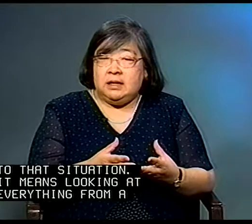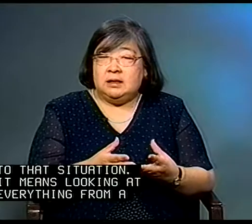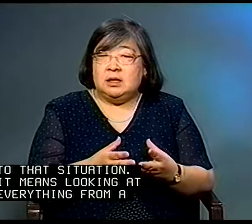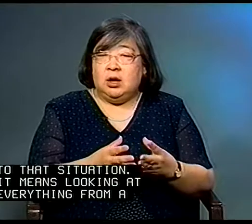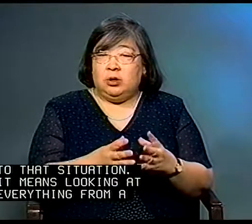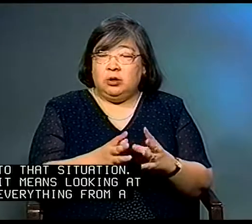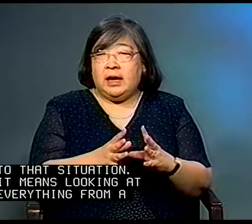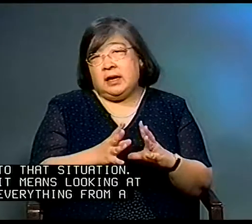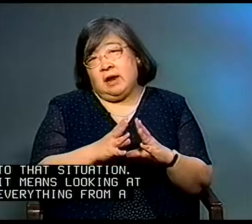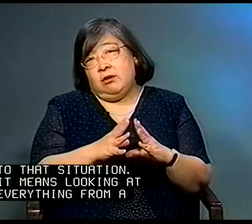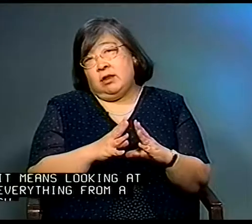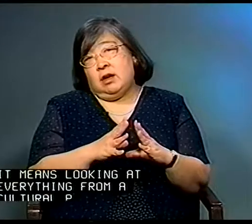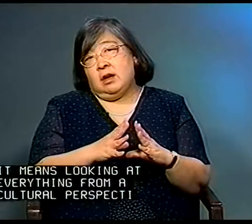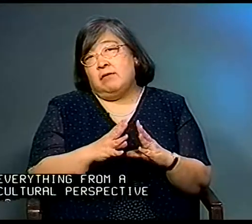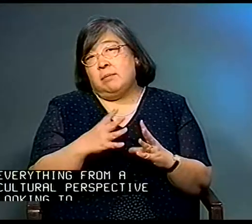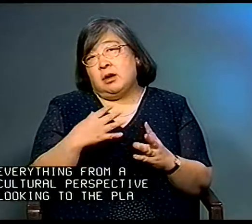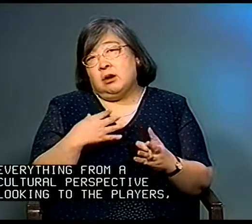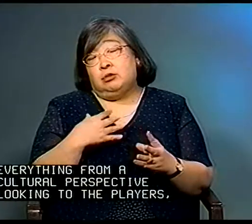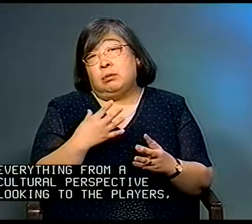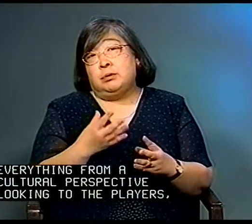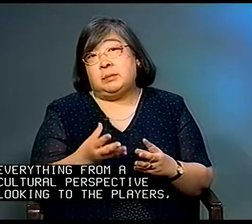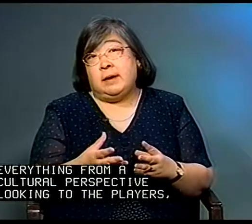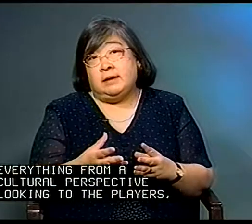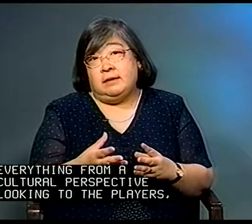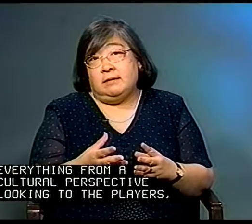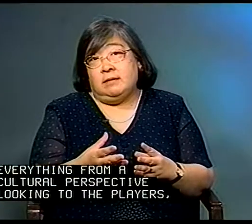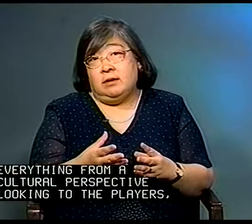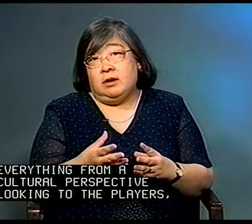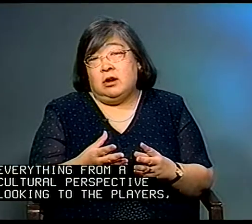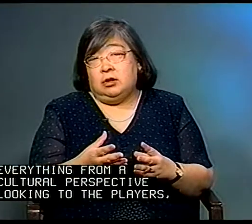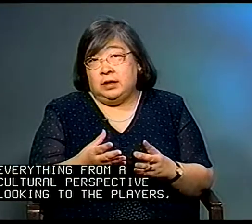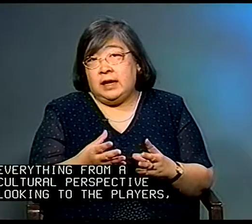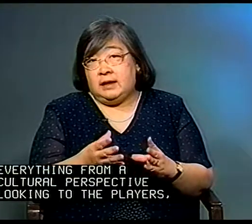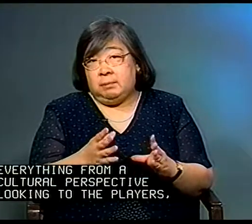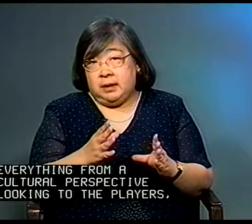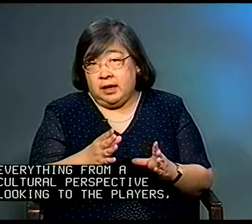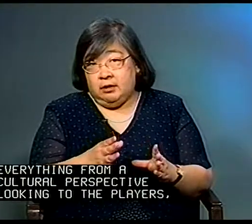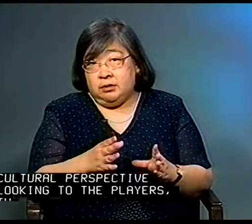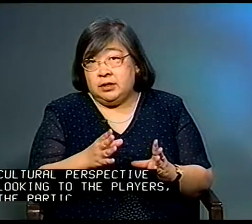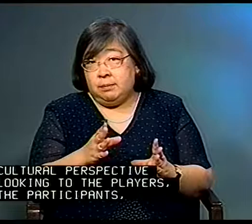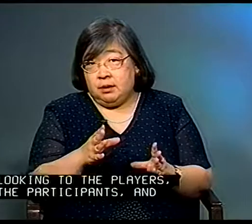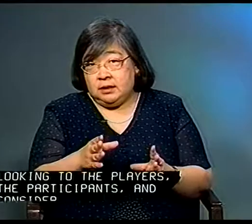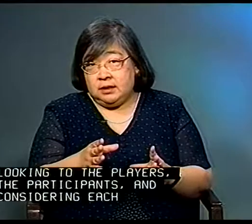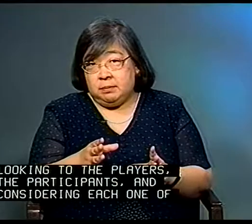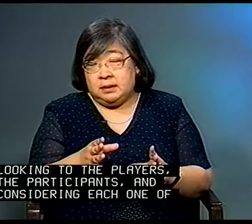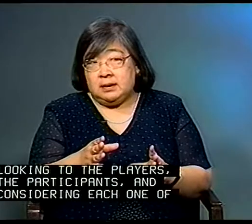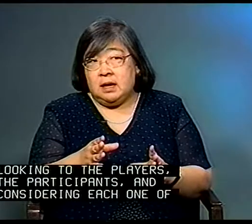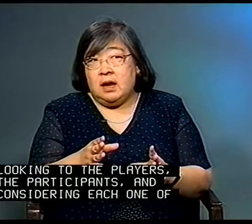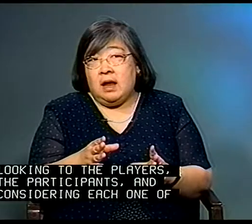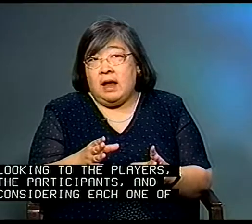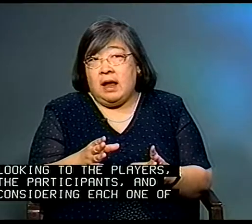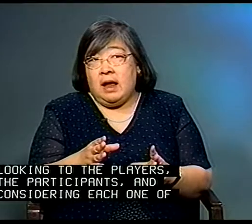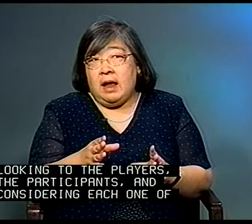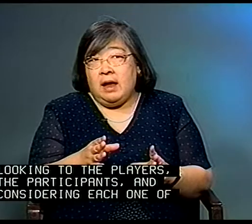means looking at everything from a cultural perspective, looking at the players, the participants,